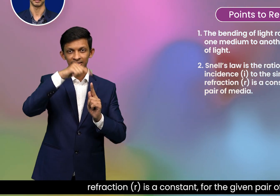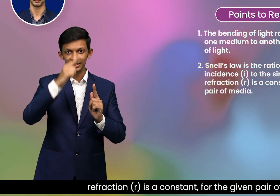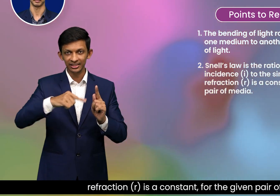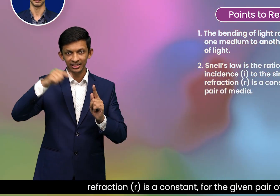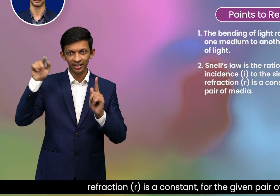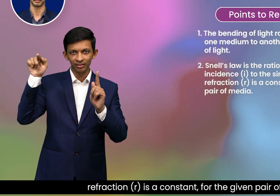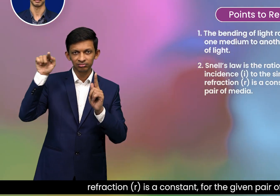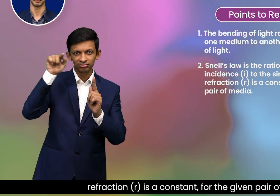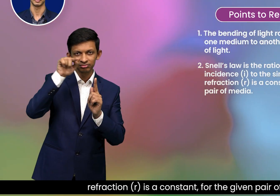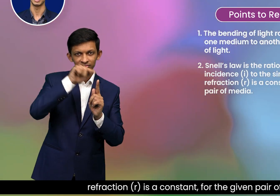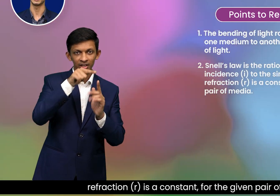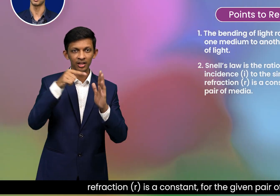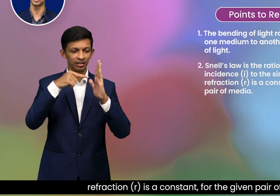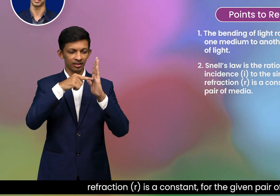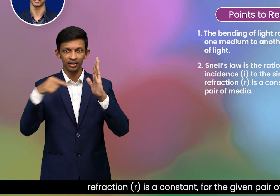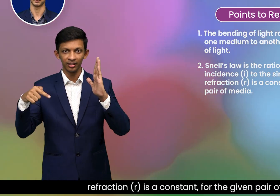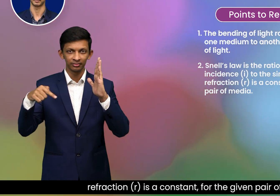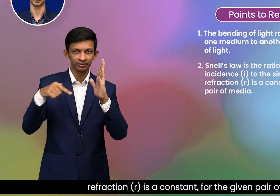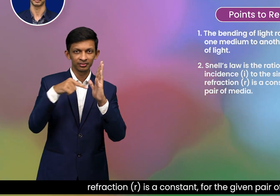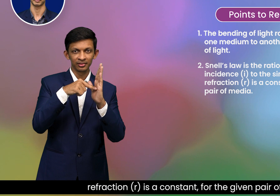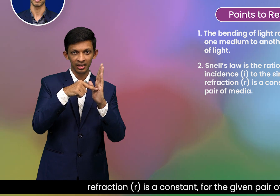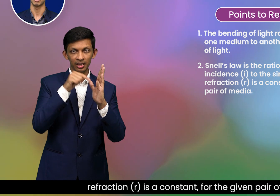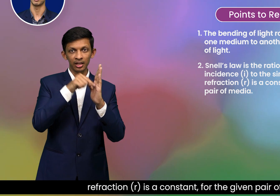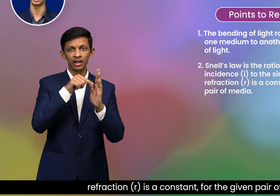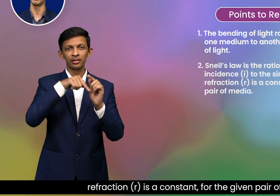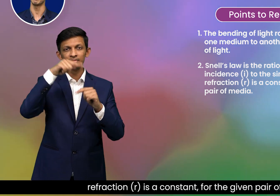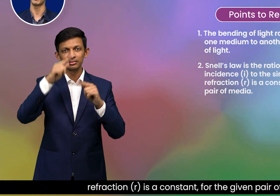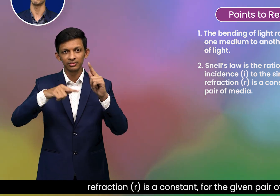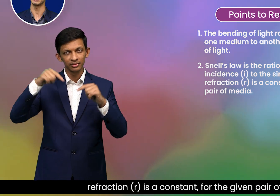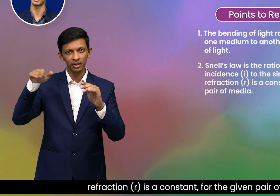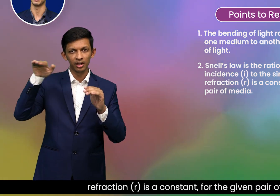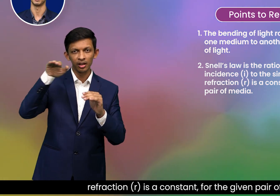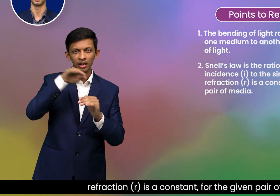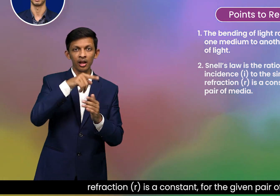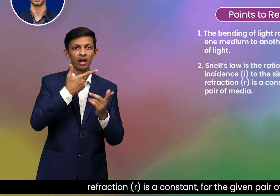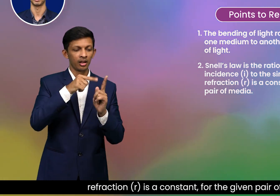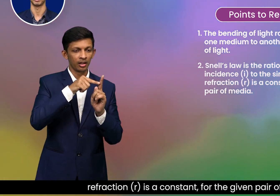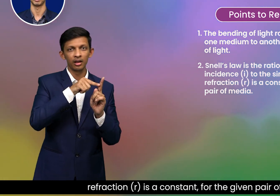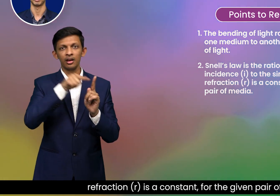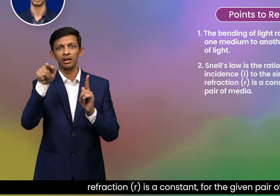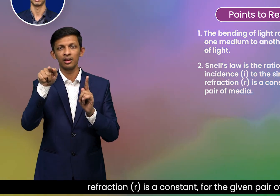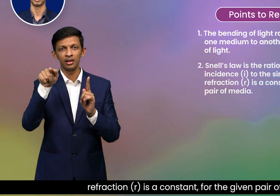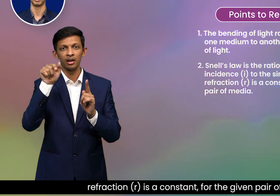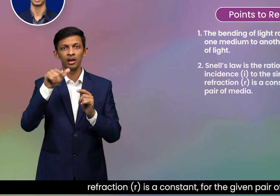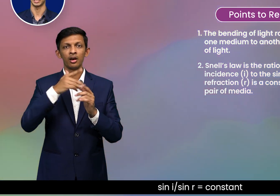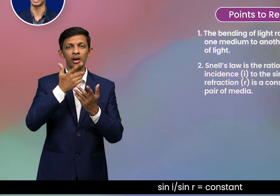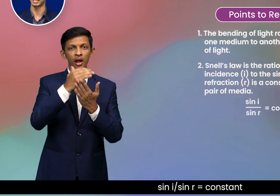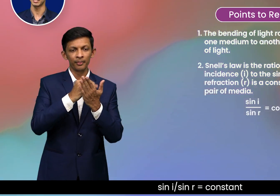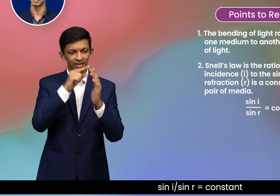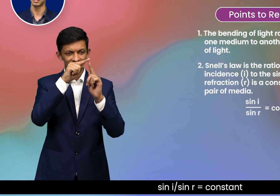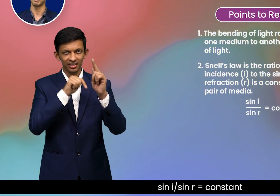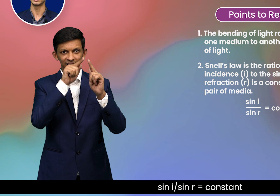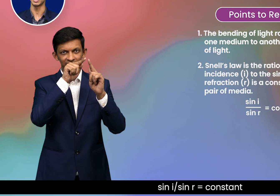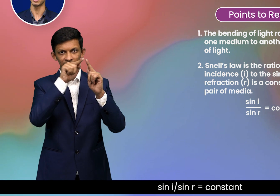refraction is a constant for a given pair of media. Sin